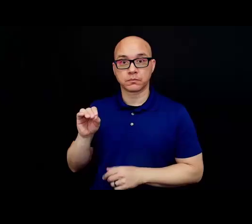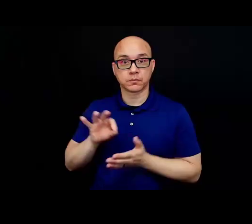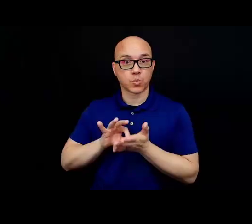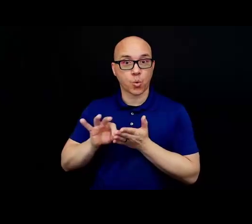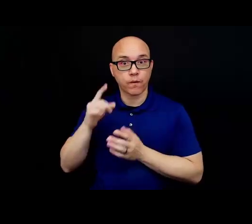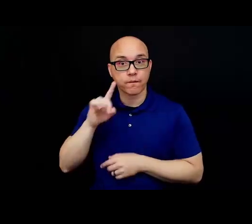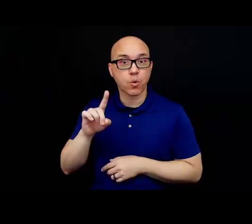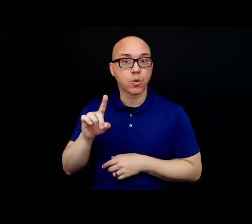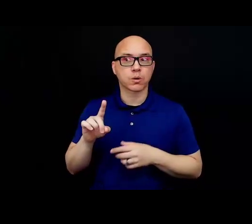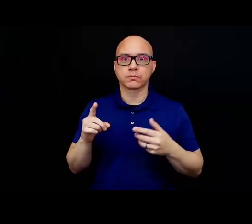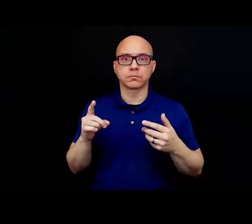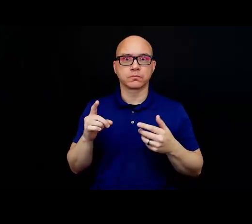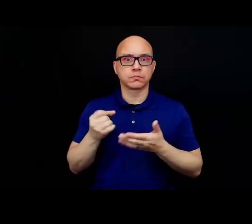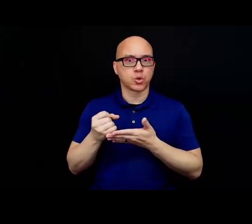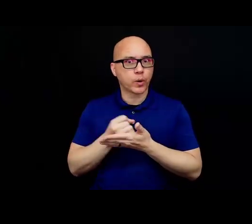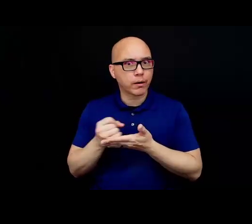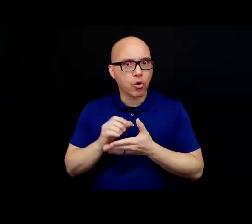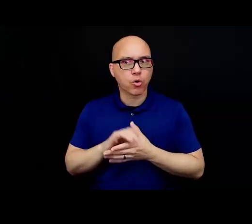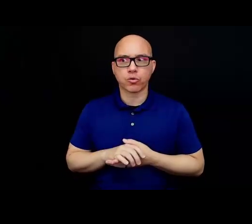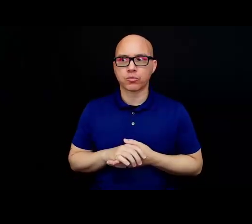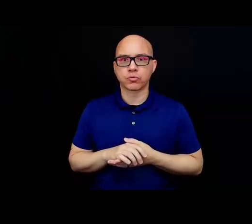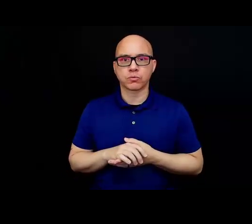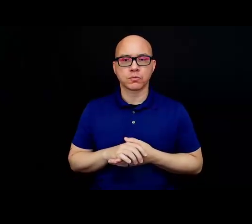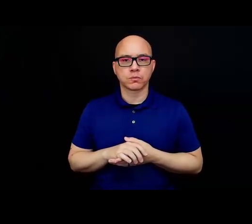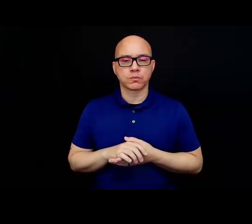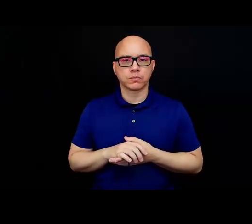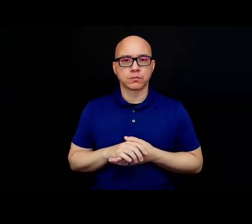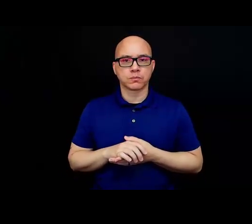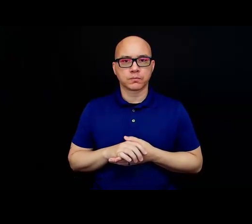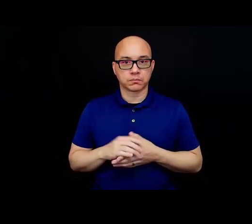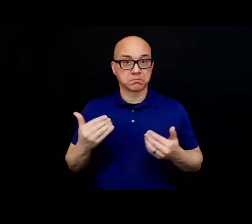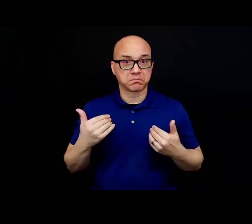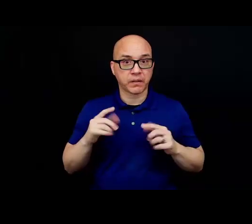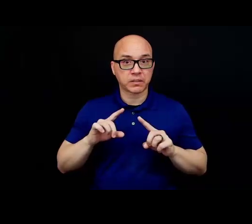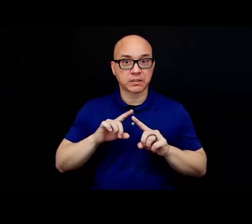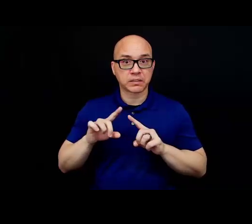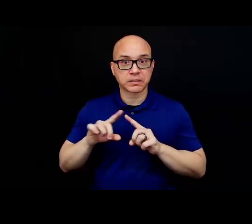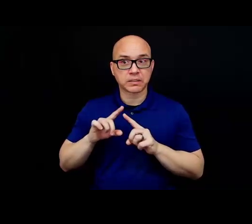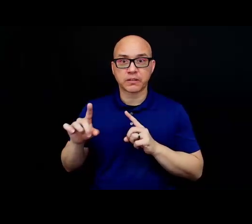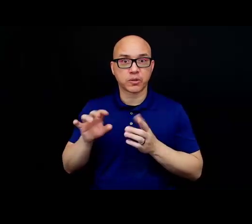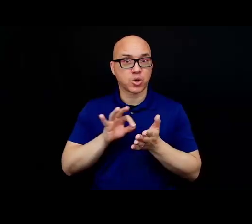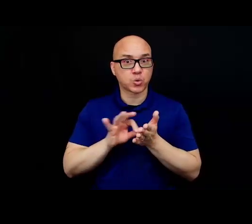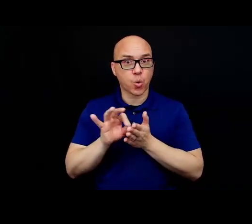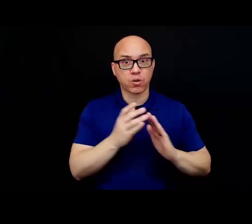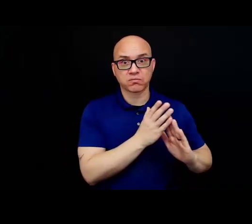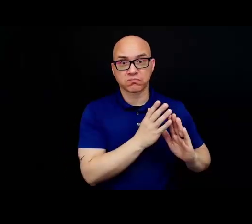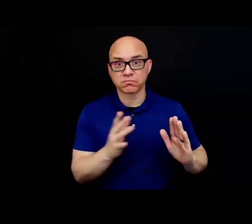FICO scores for credit cards. There's different scoring ranges